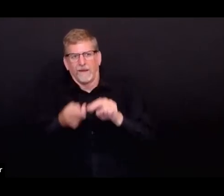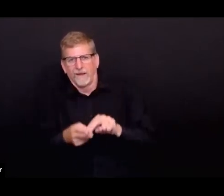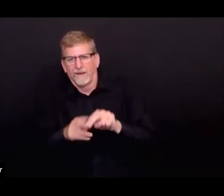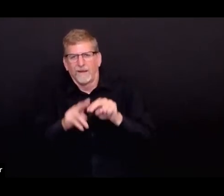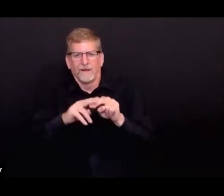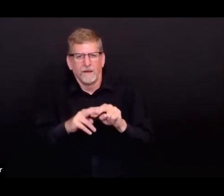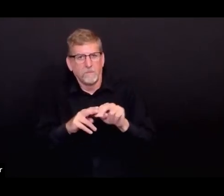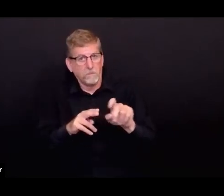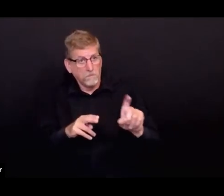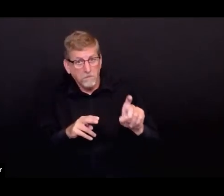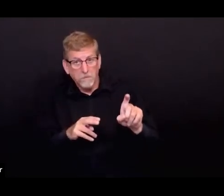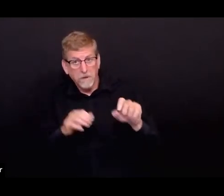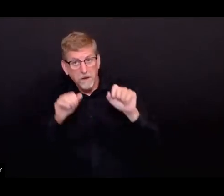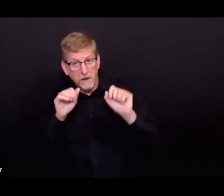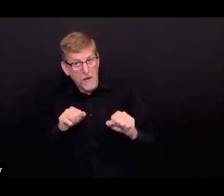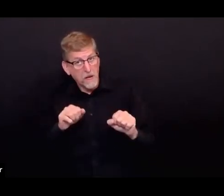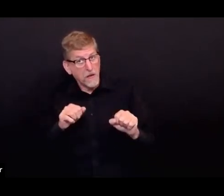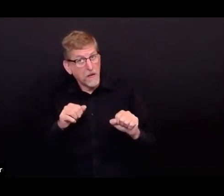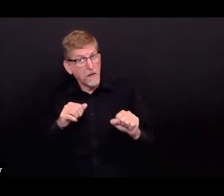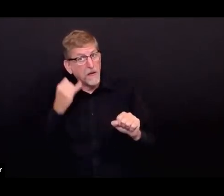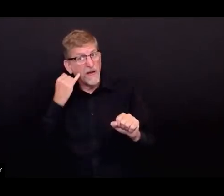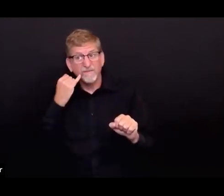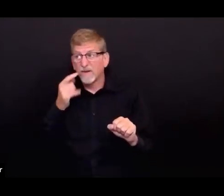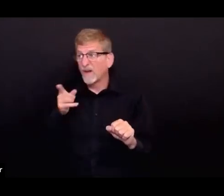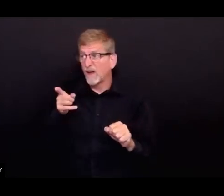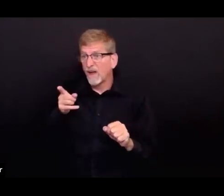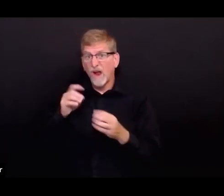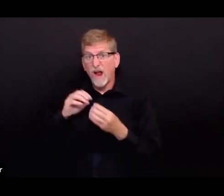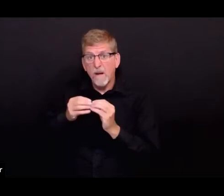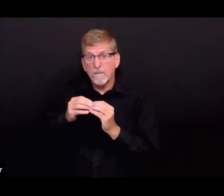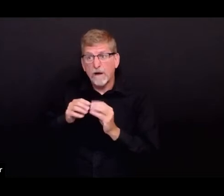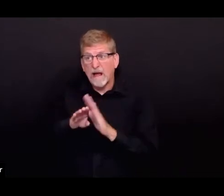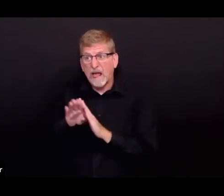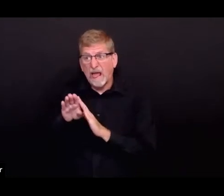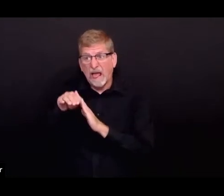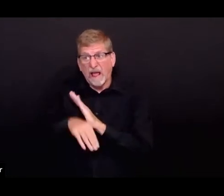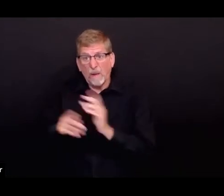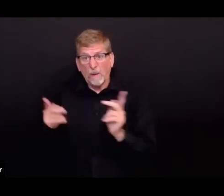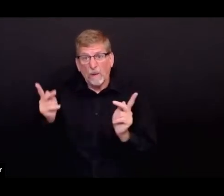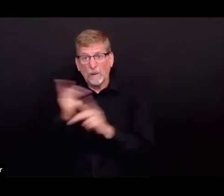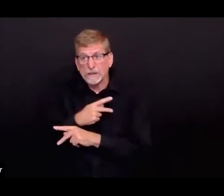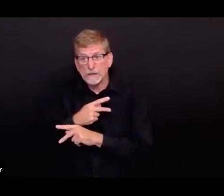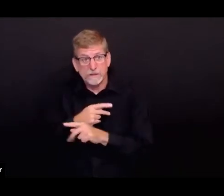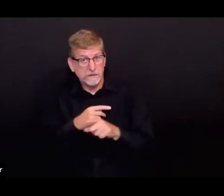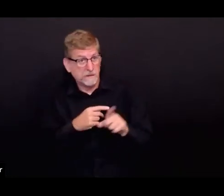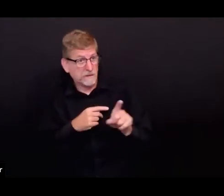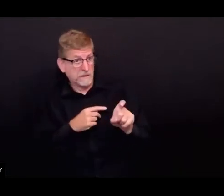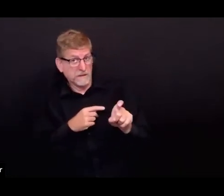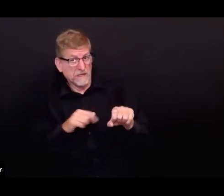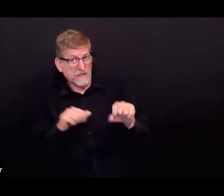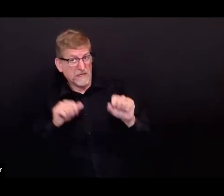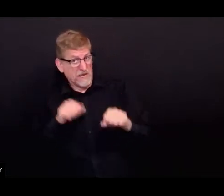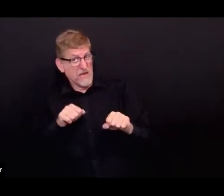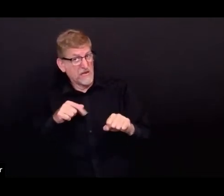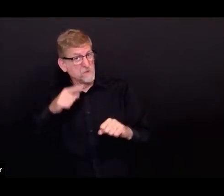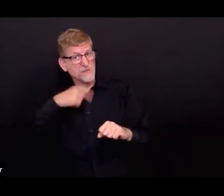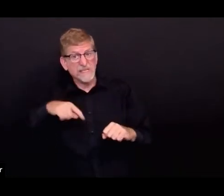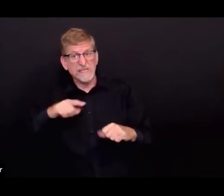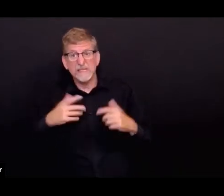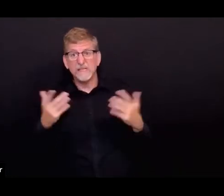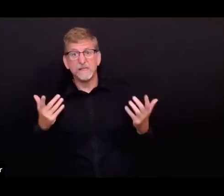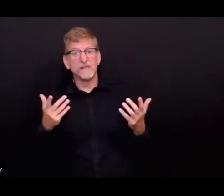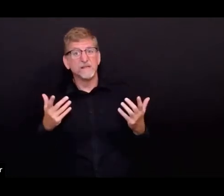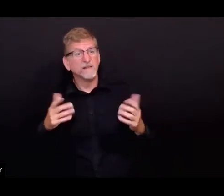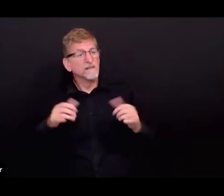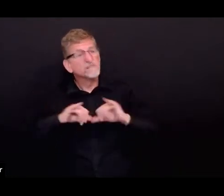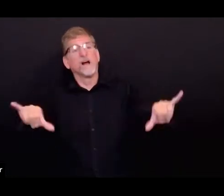if things do not improve here? And I know there is a dial back dashboard, but is there a chance that we get to that point in the near future where that